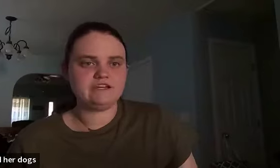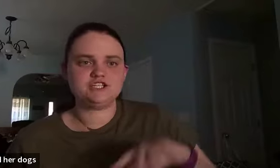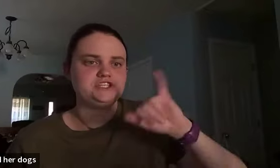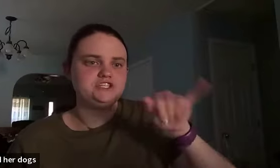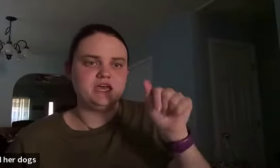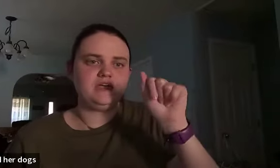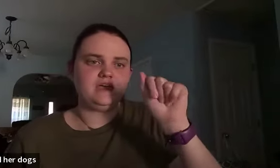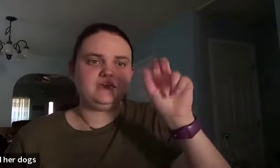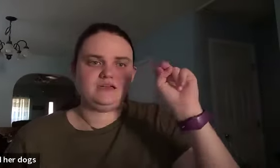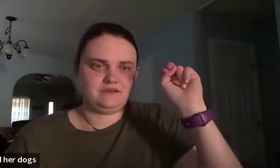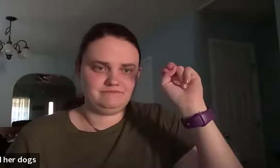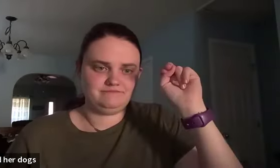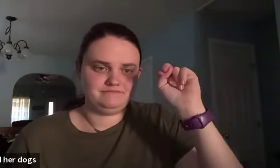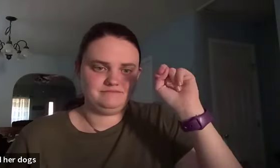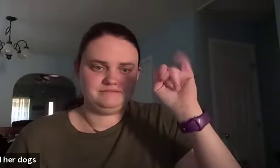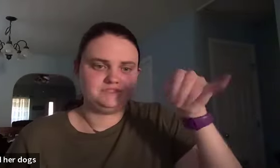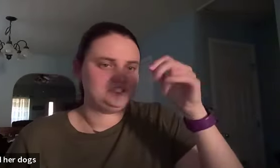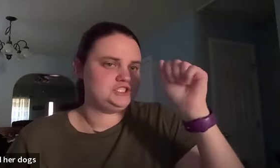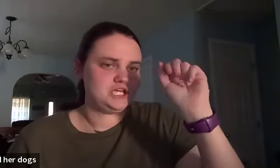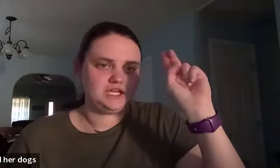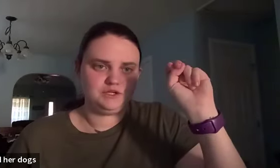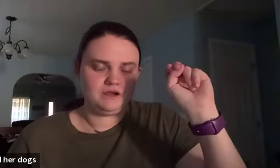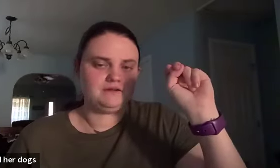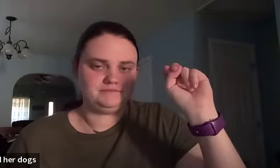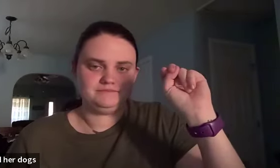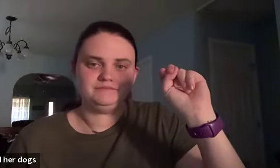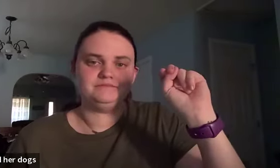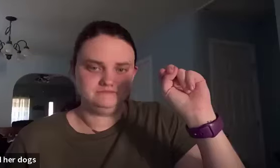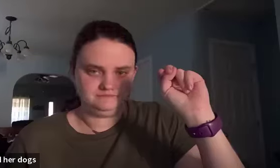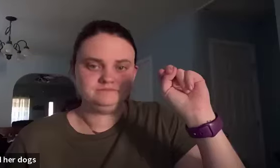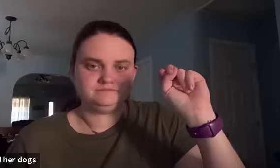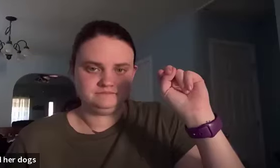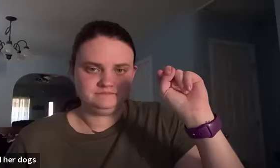is just Jan. January.